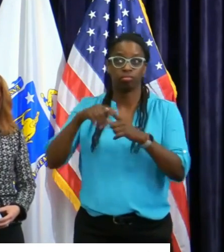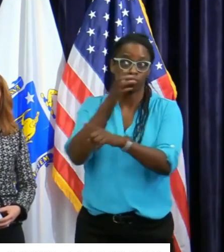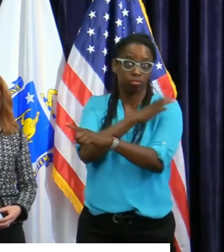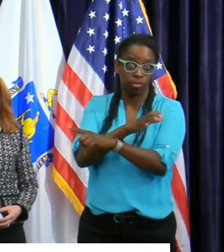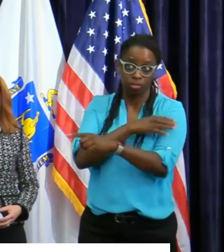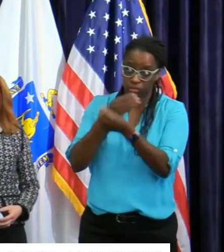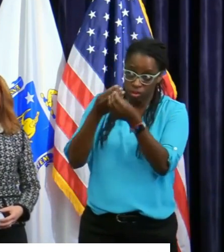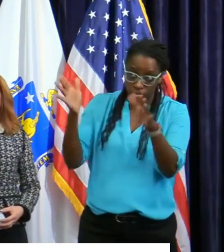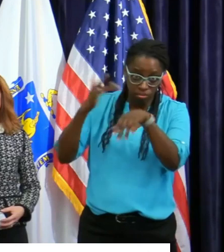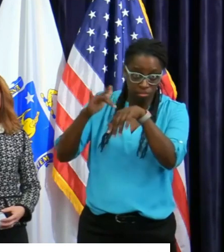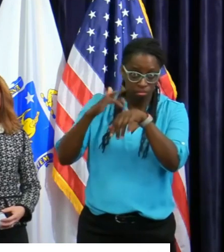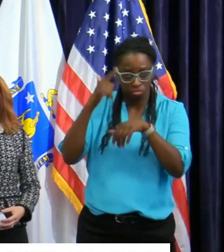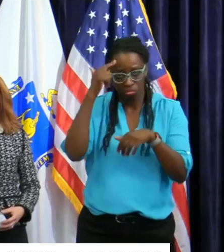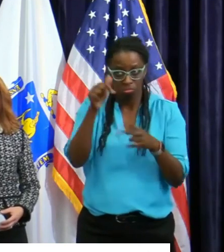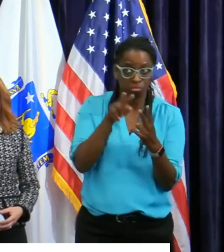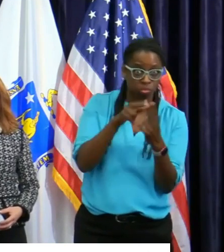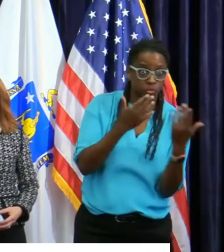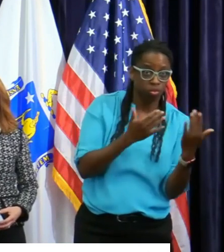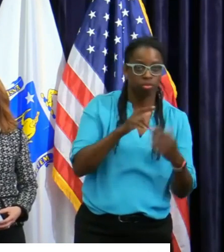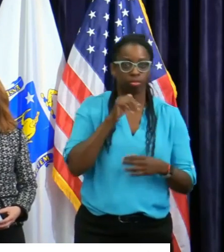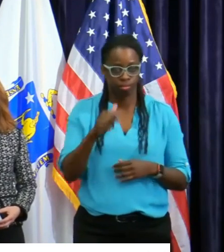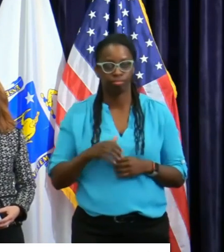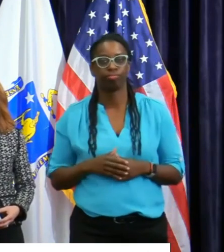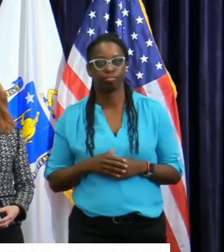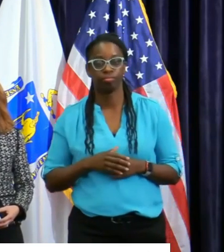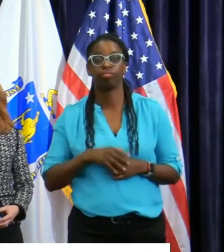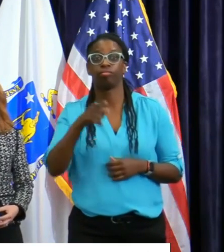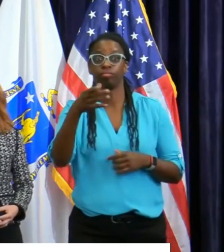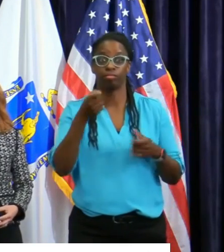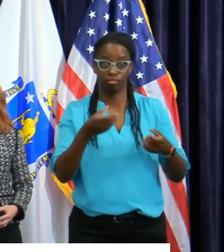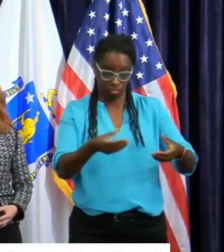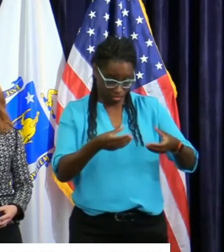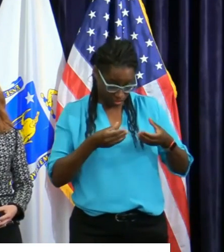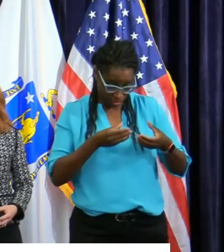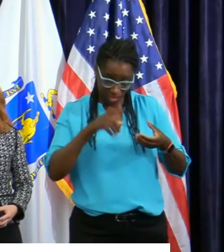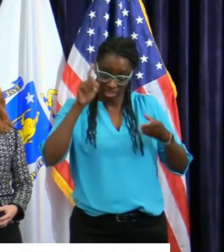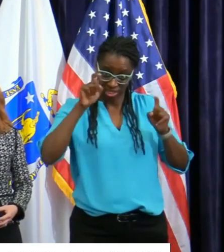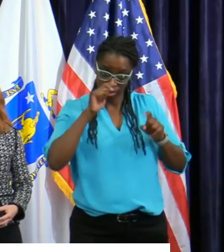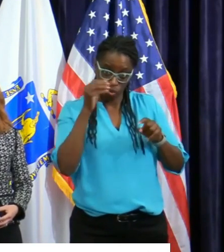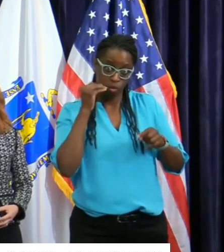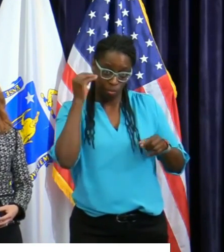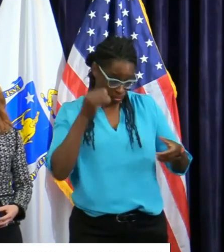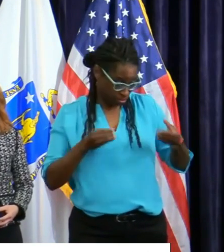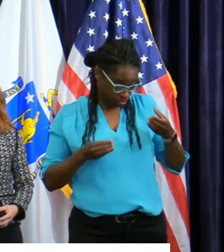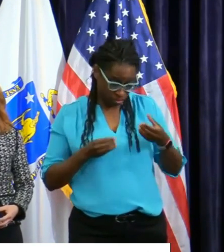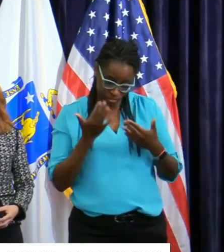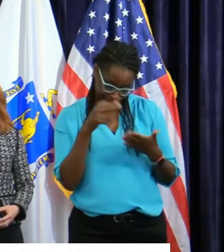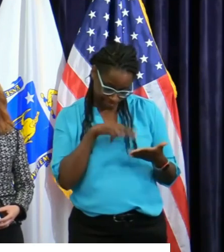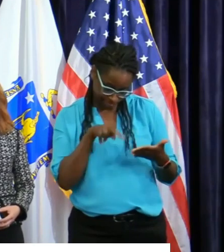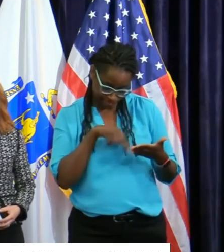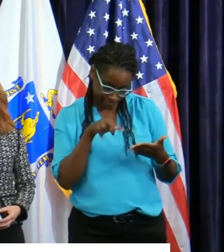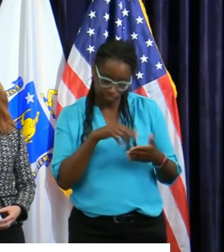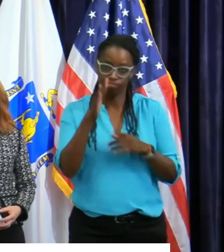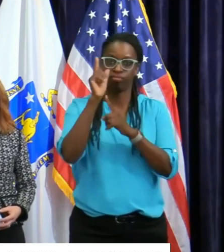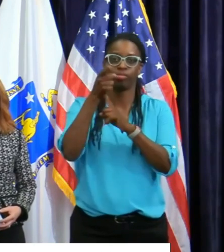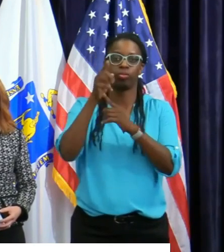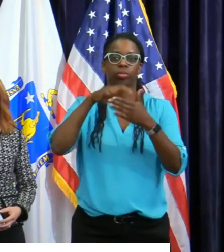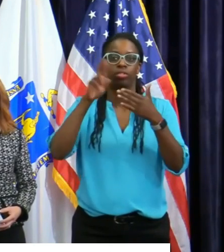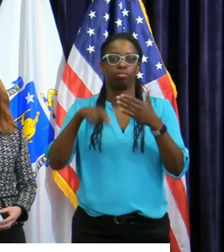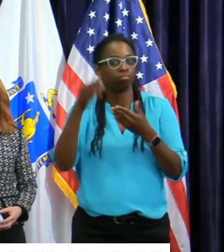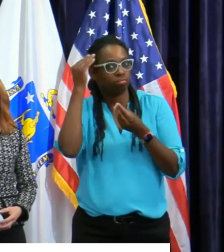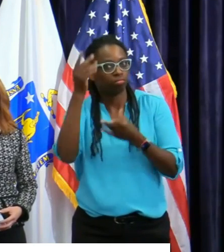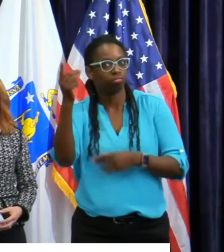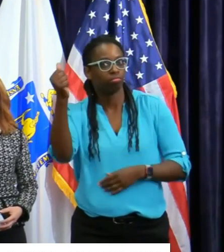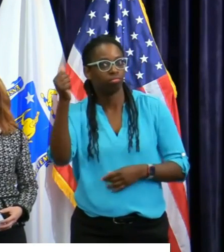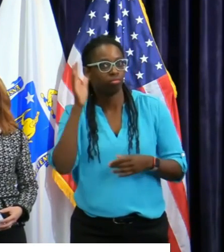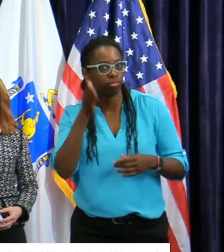and are a fast, easy, and convenient way to test for COVID. These tests will be especially helpful as we head into the